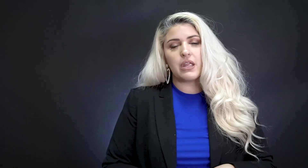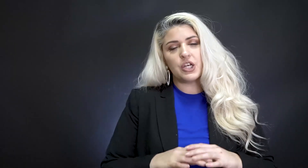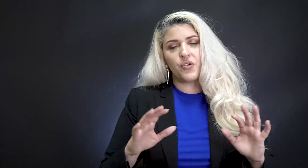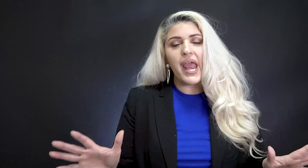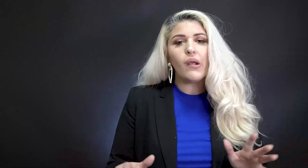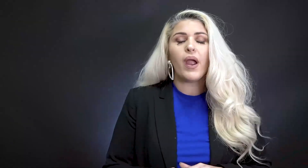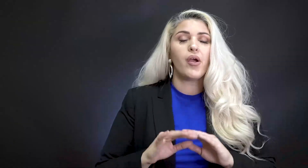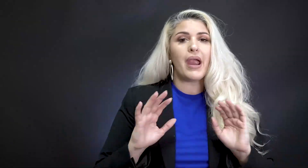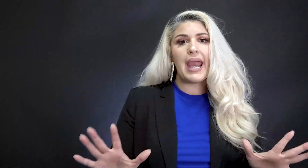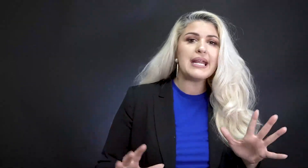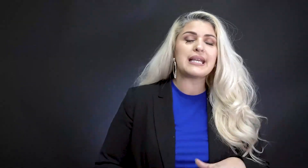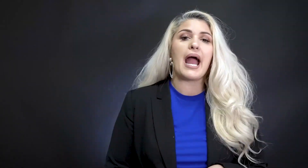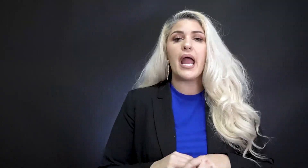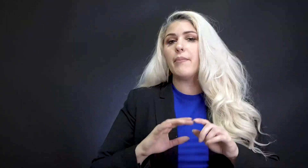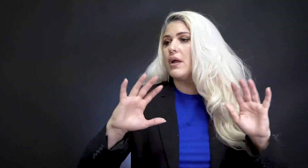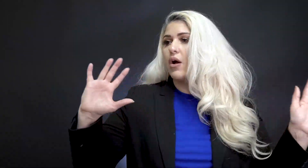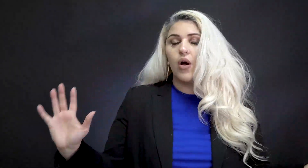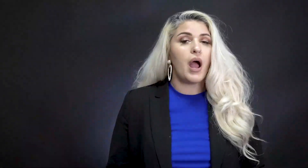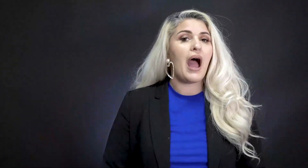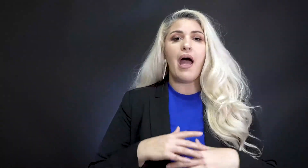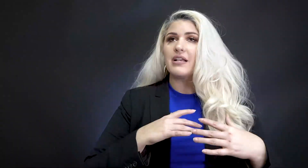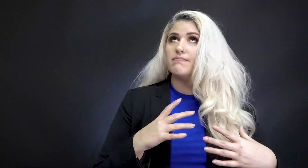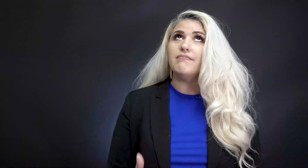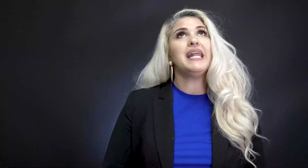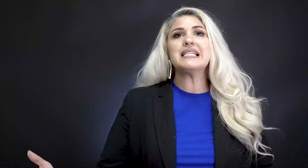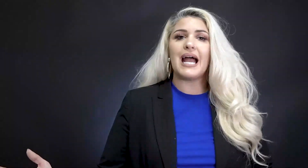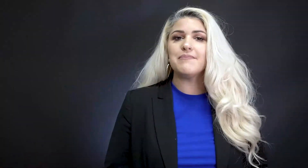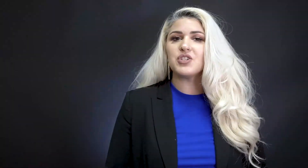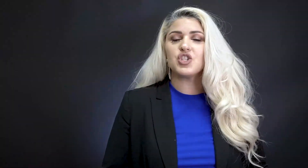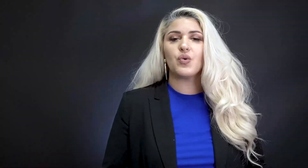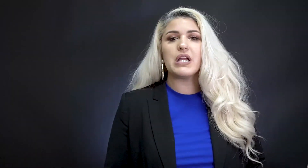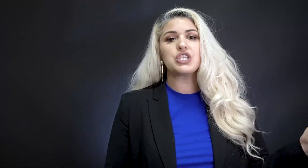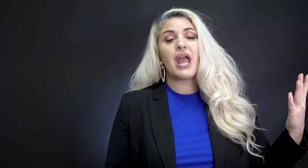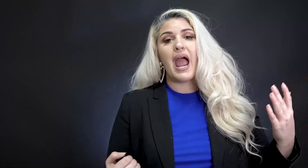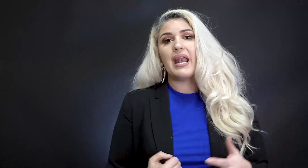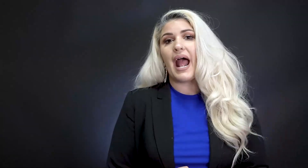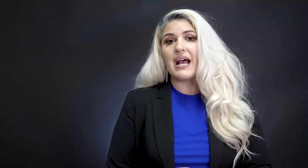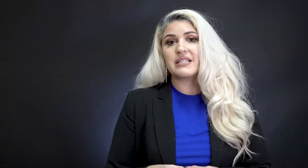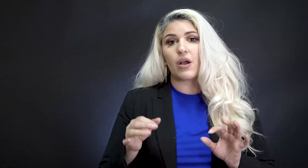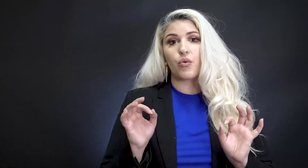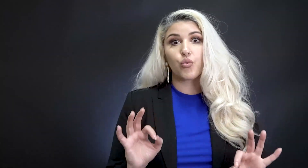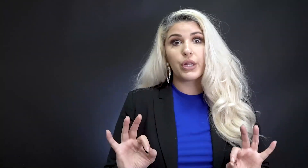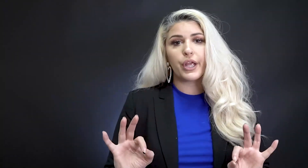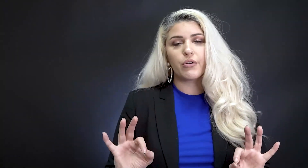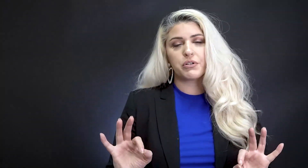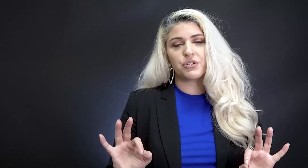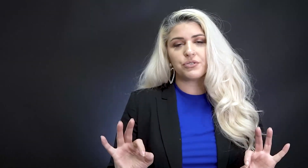can do anywhere, anytime, as many times as you wish, and it has really good results.